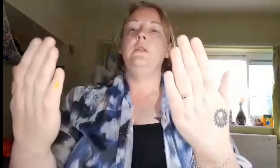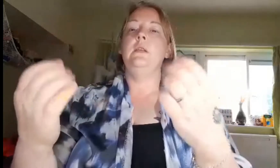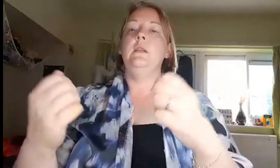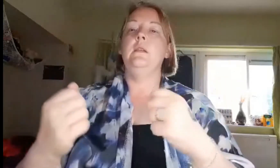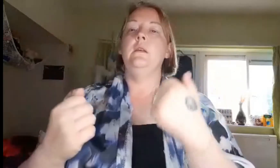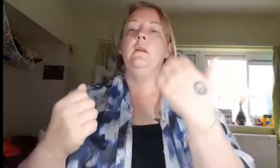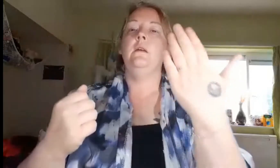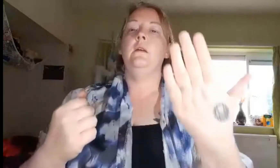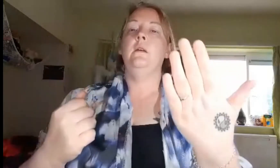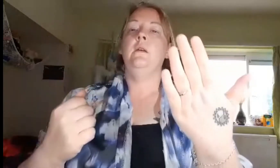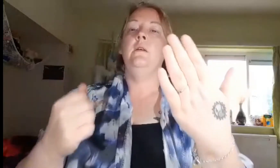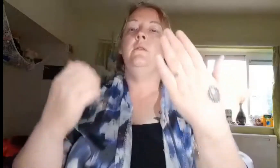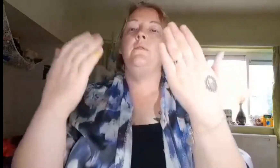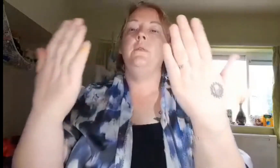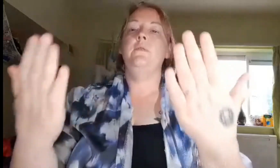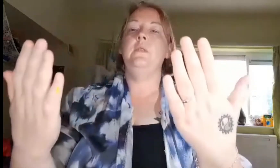14, 15,